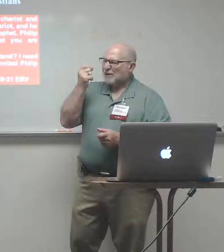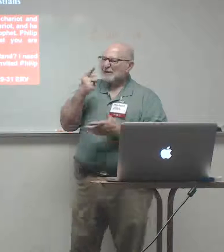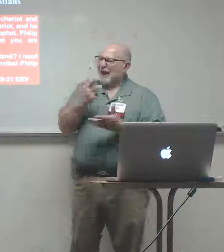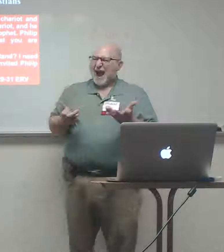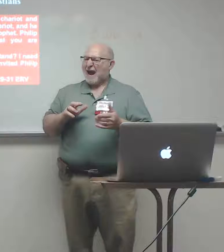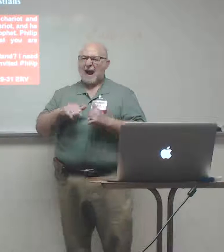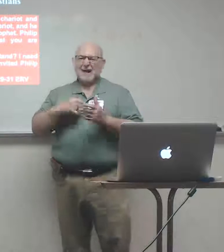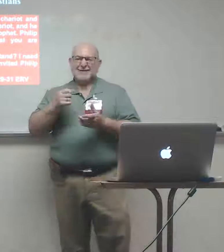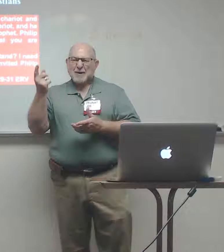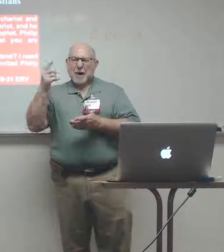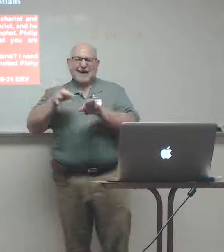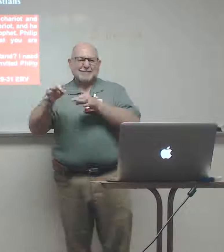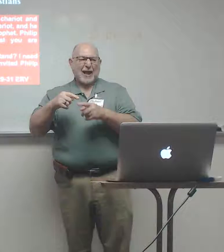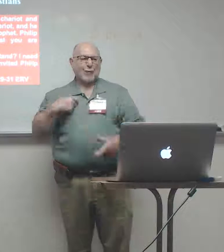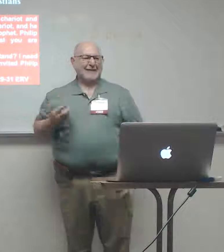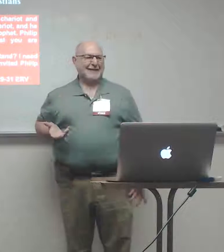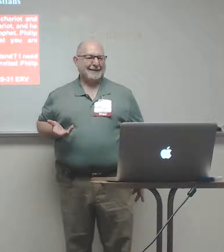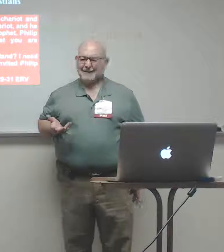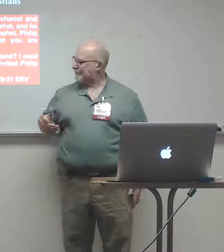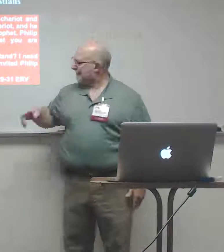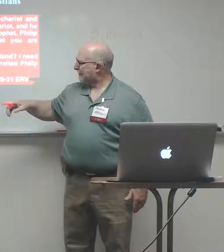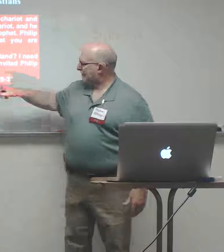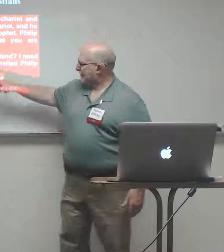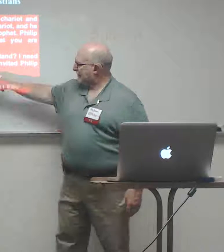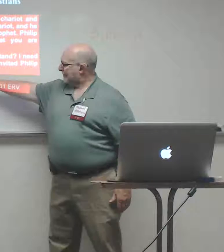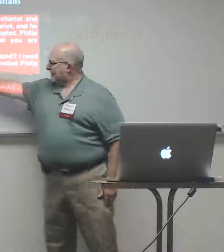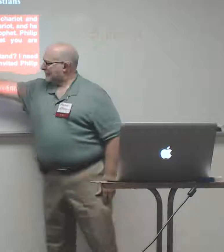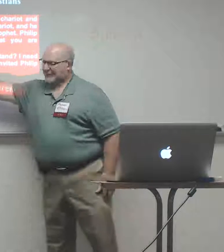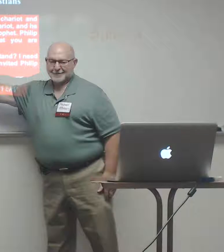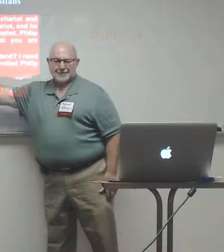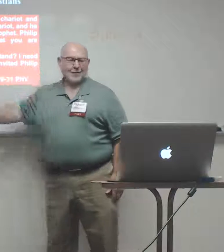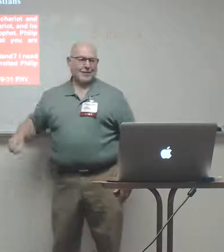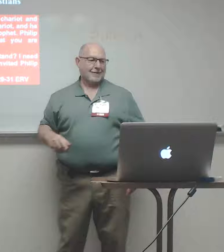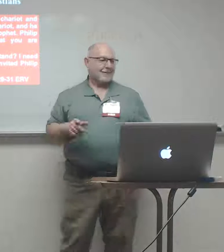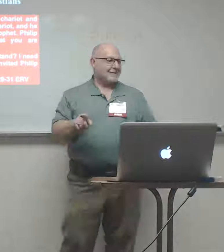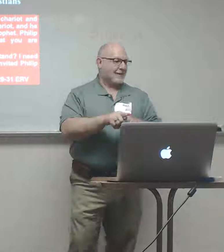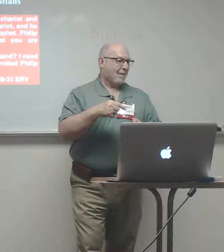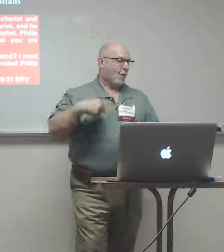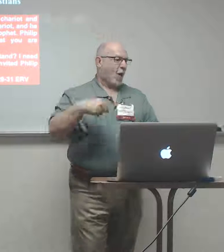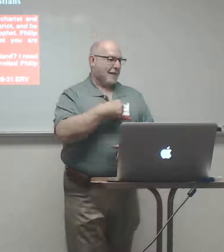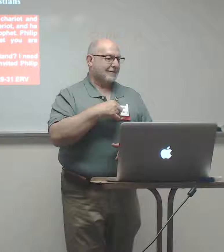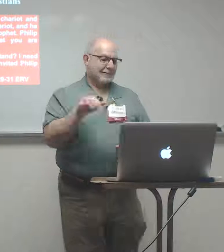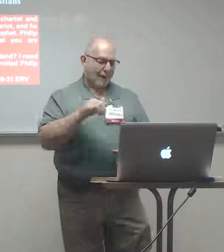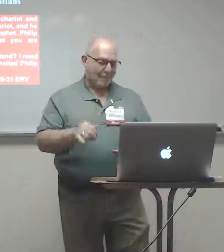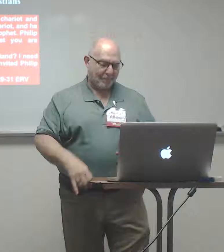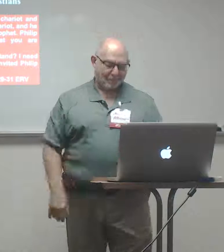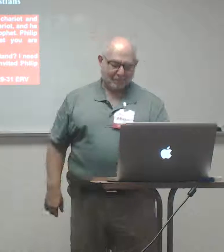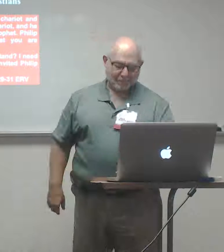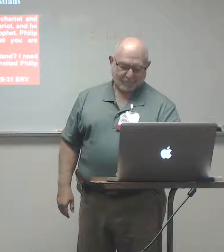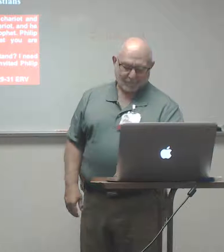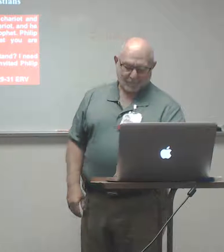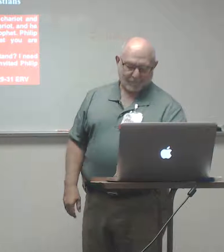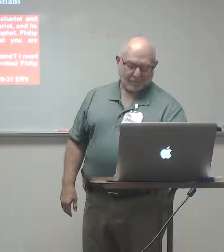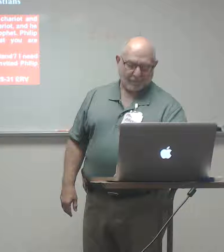to make sure we're helping people understand. And the man says, how can I understand? I need someone to explain it to me.